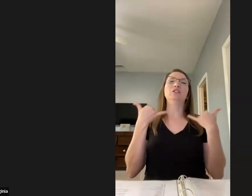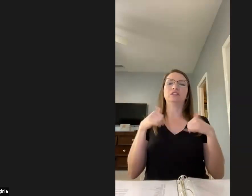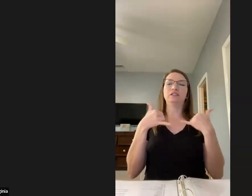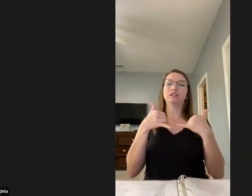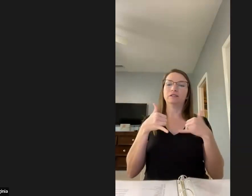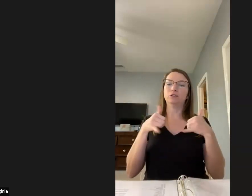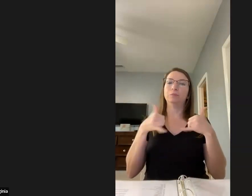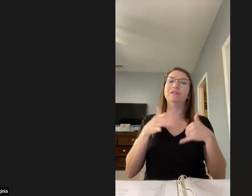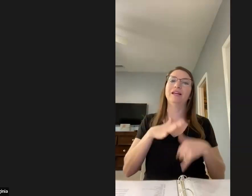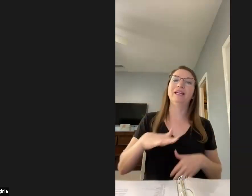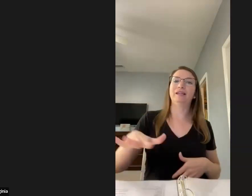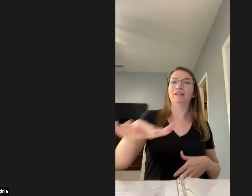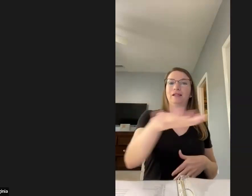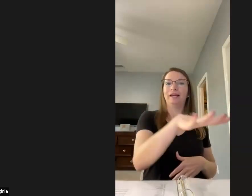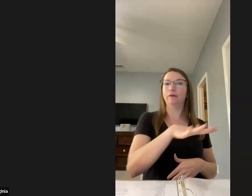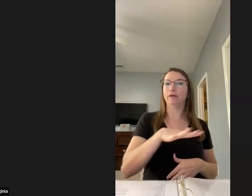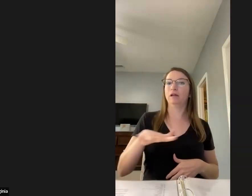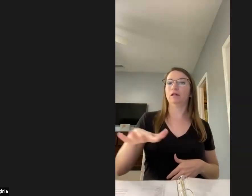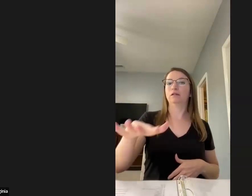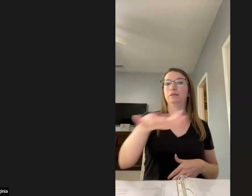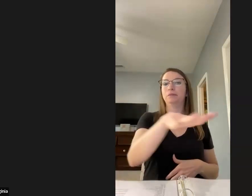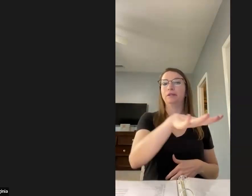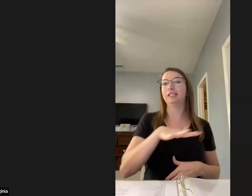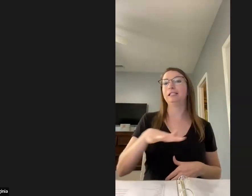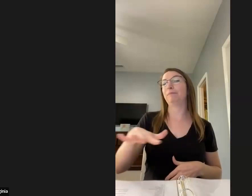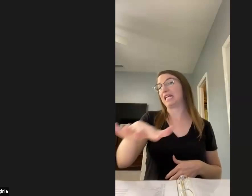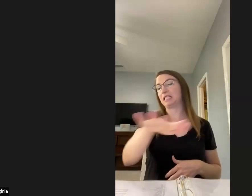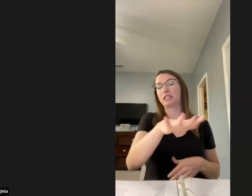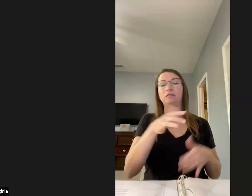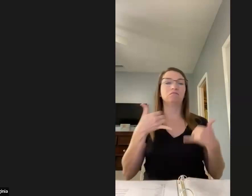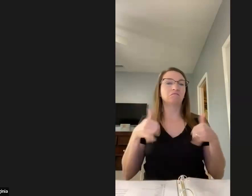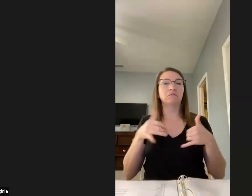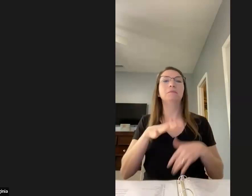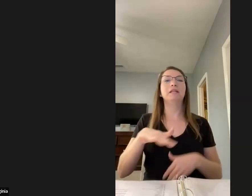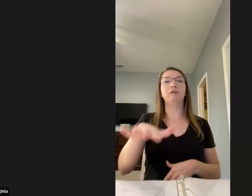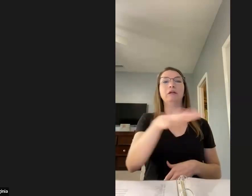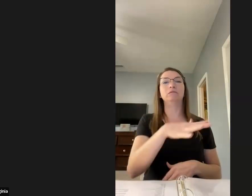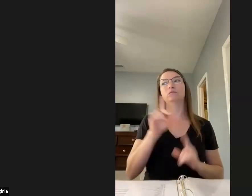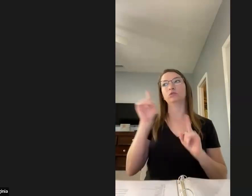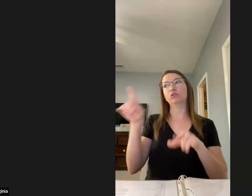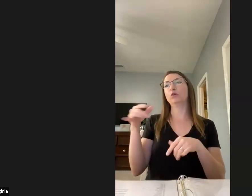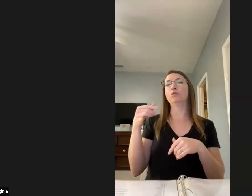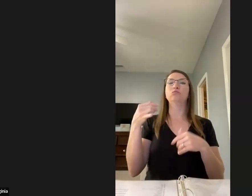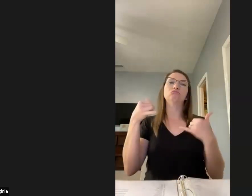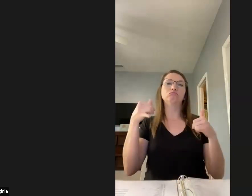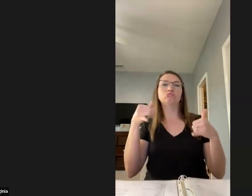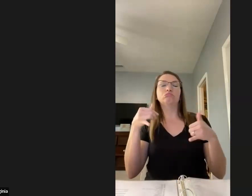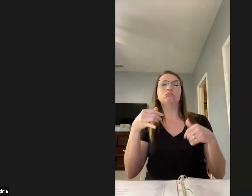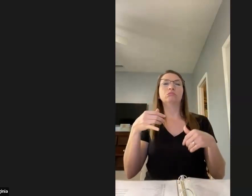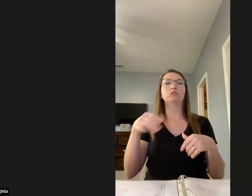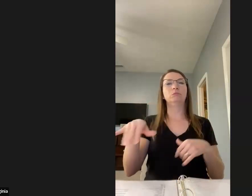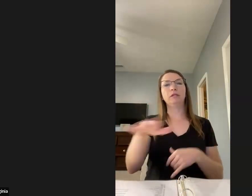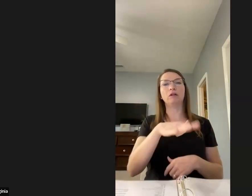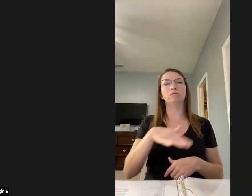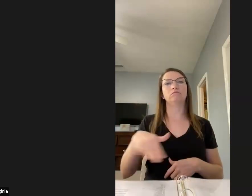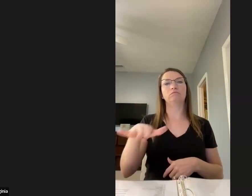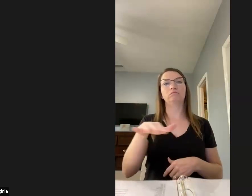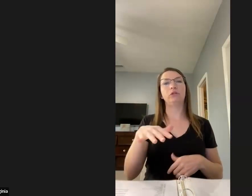just do play area, play space, playground. I'm gonna go to playground. Okay,